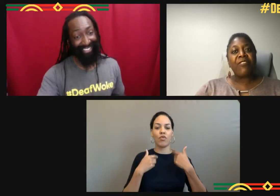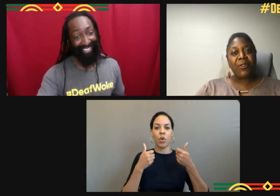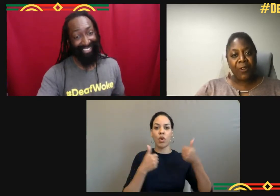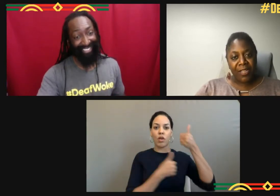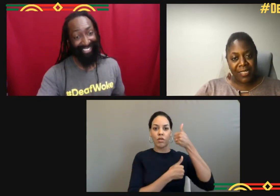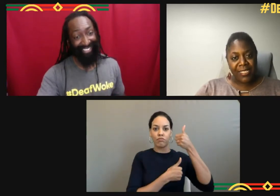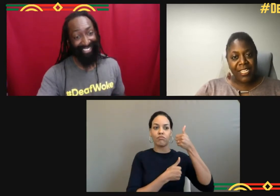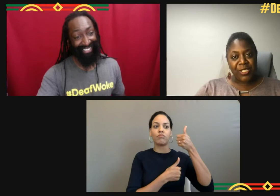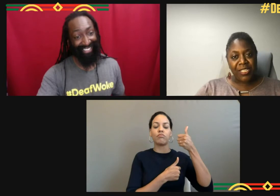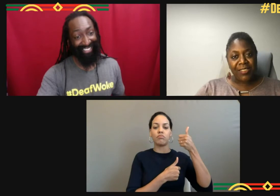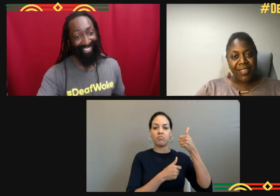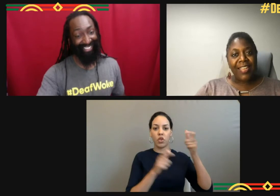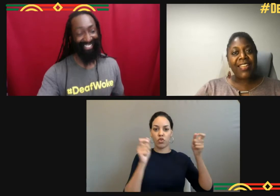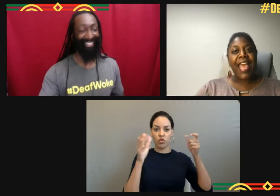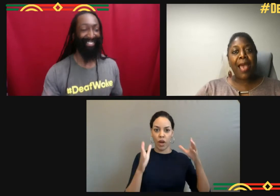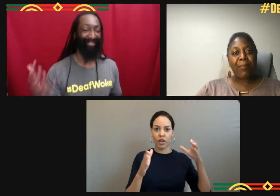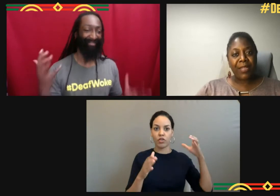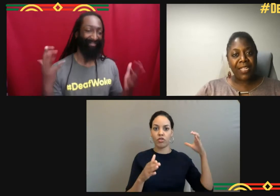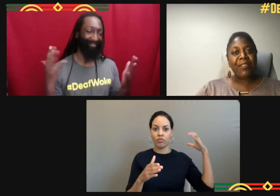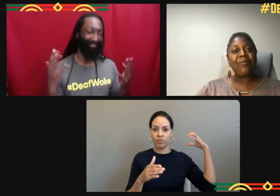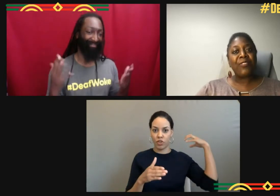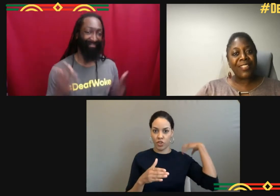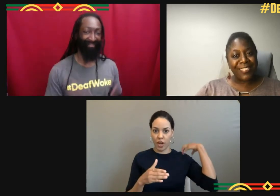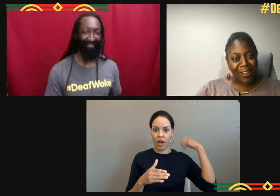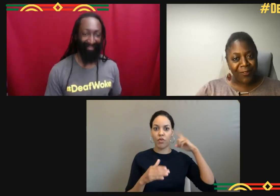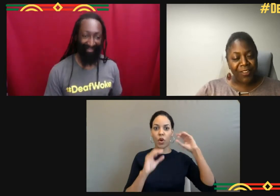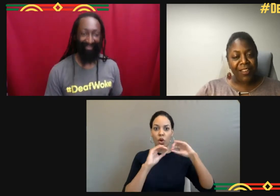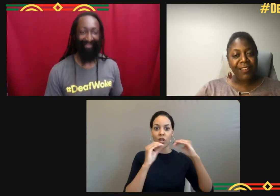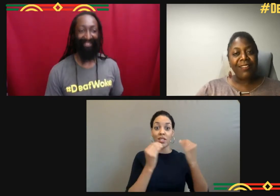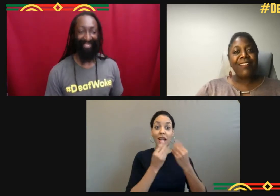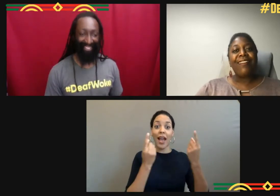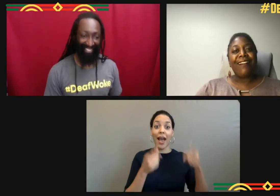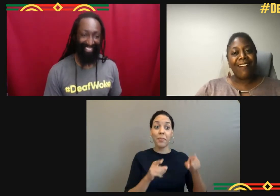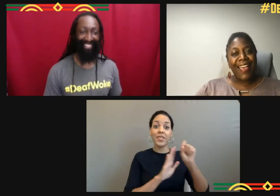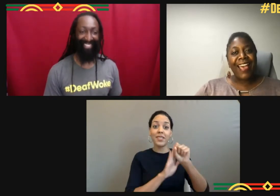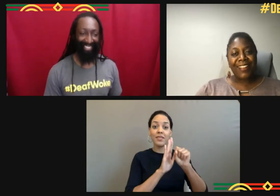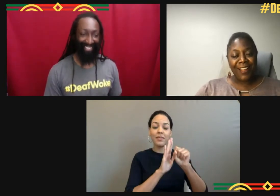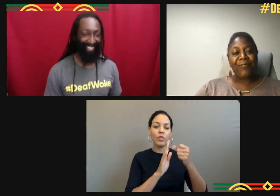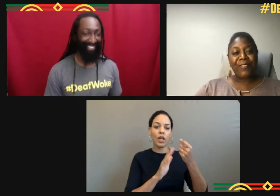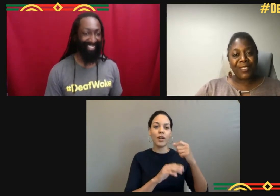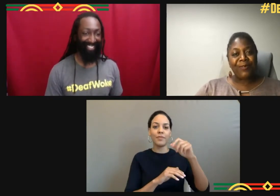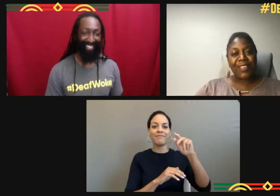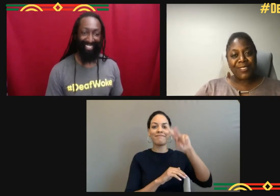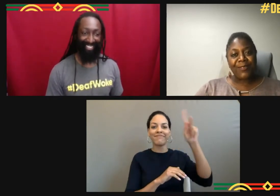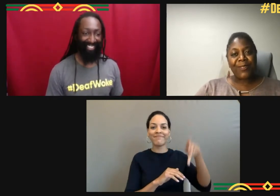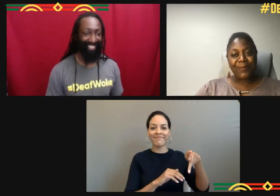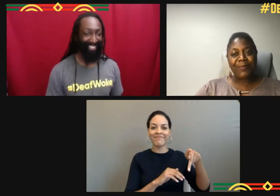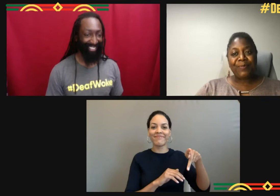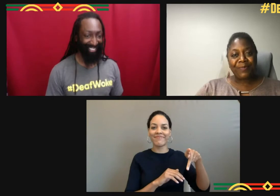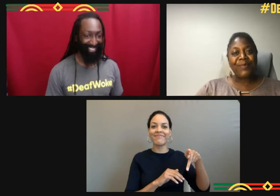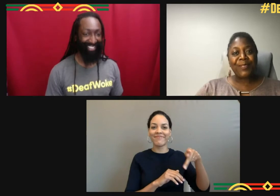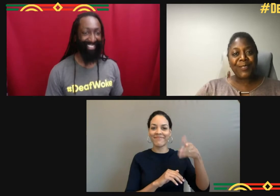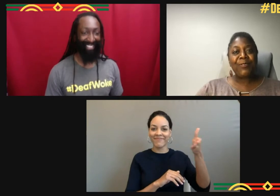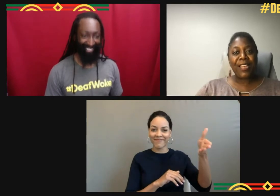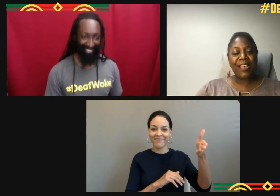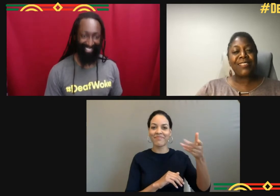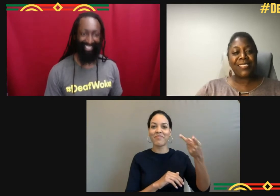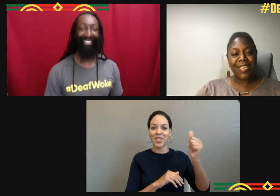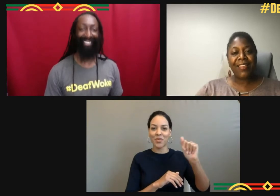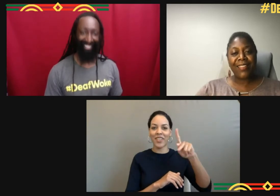chair of the organization. And it happened in Philadelphia at a conference and festival.